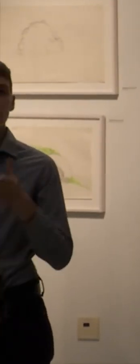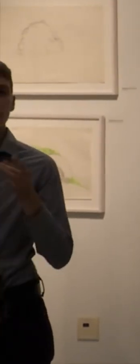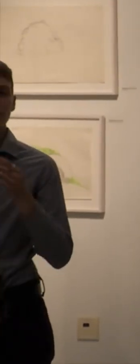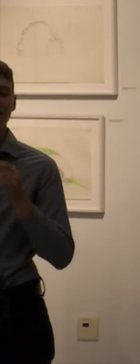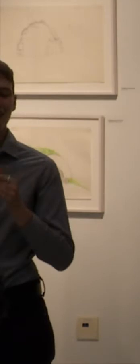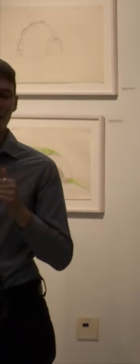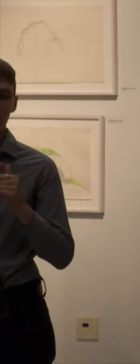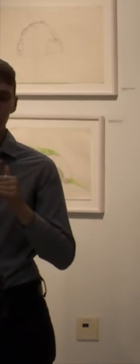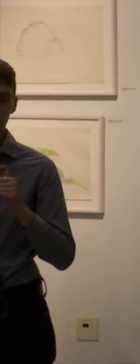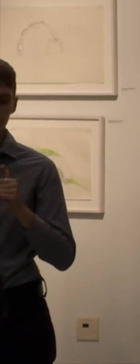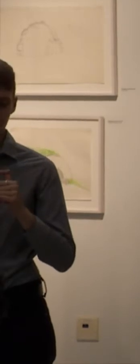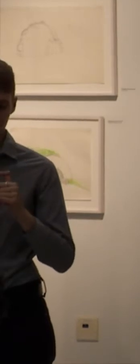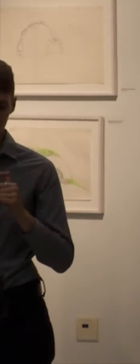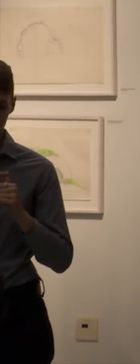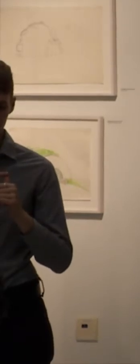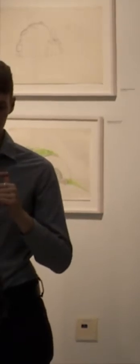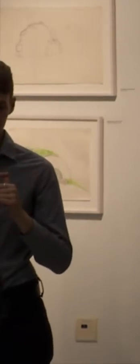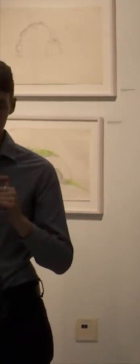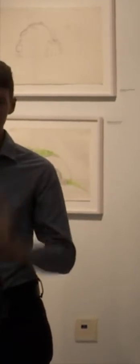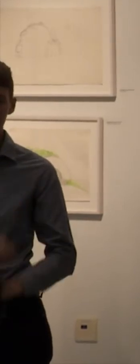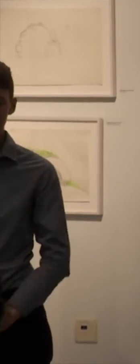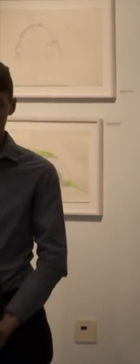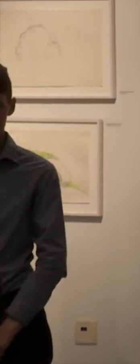thing. Several of our